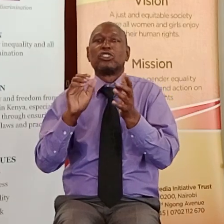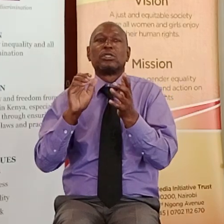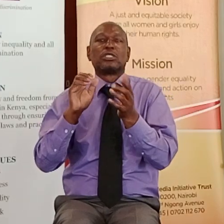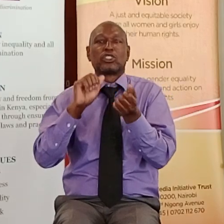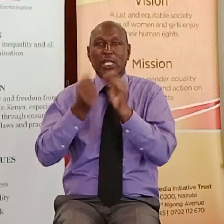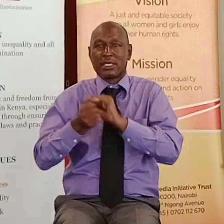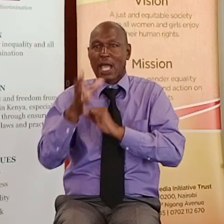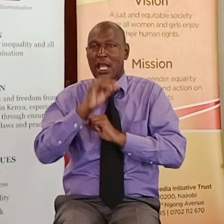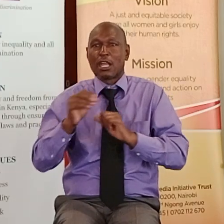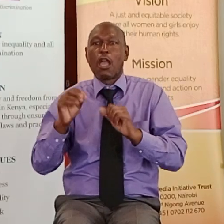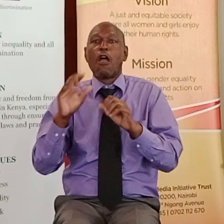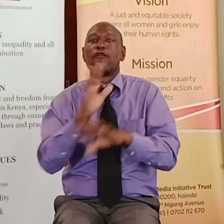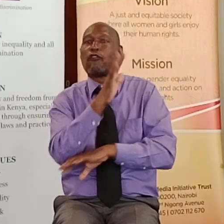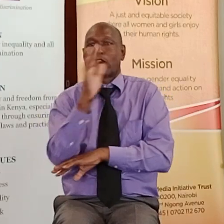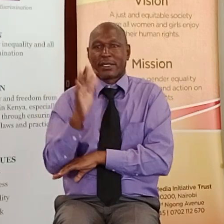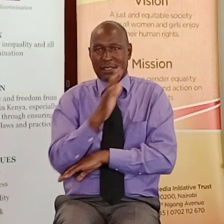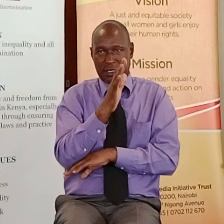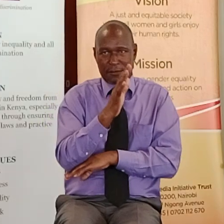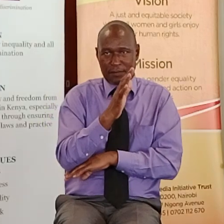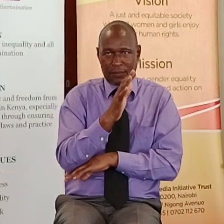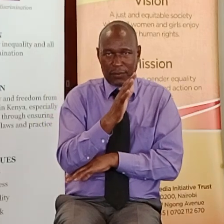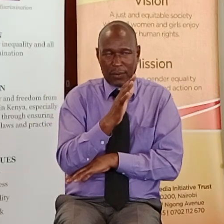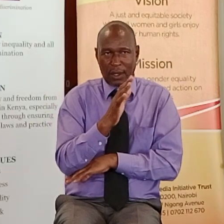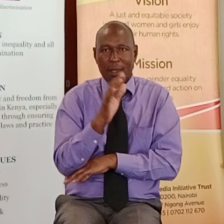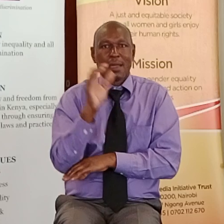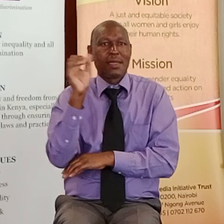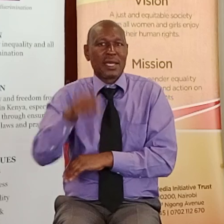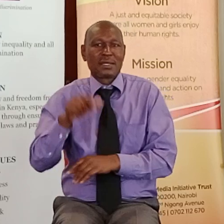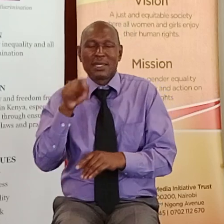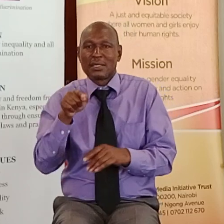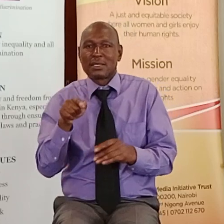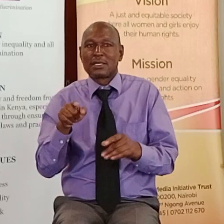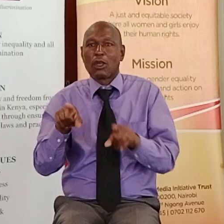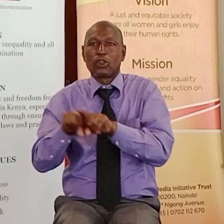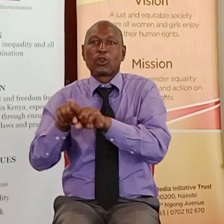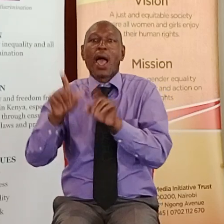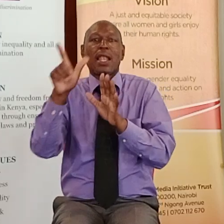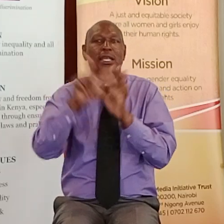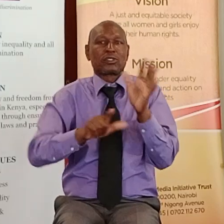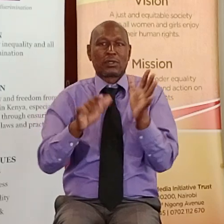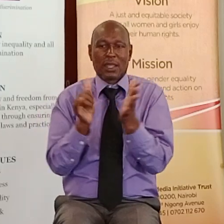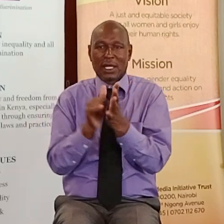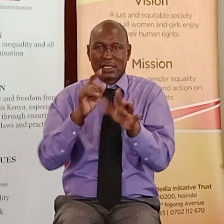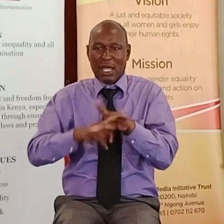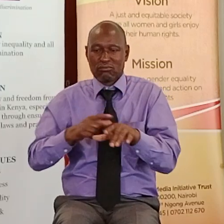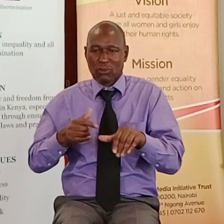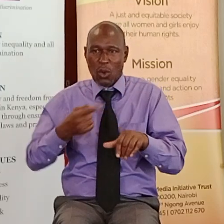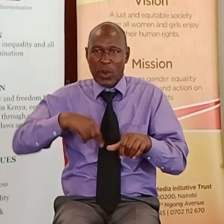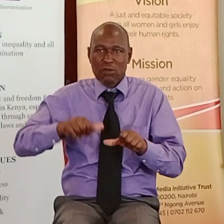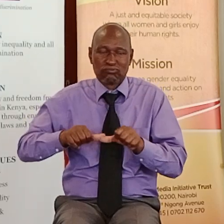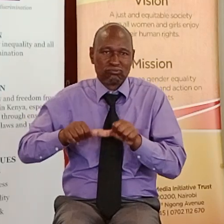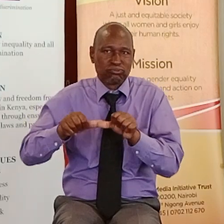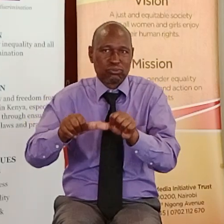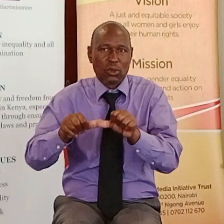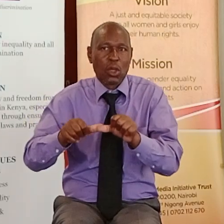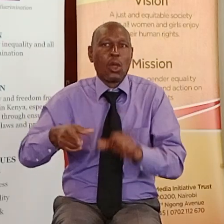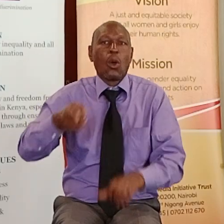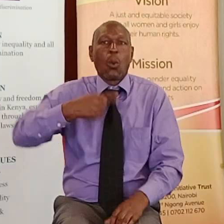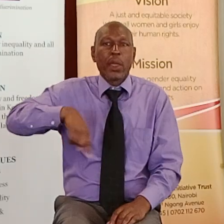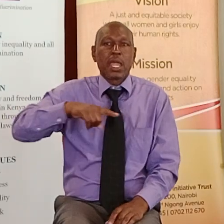know we did this hurriedly, but this is also a lesson that as we go ahead, we do it